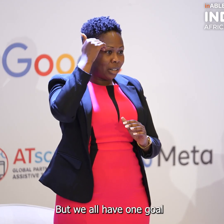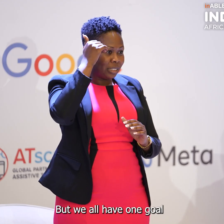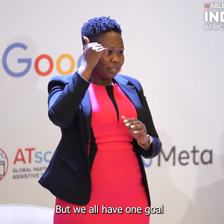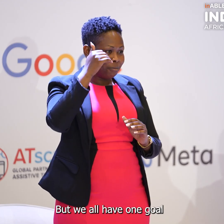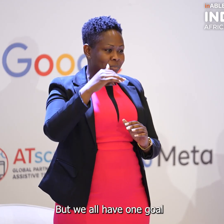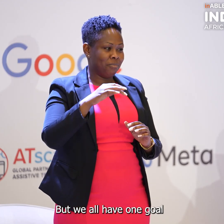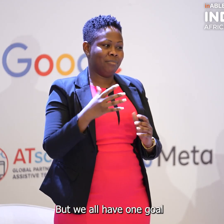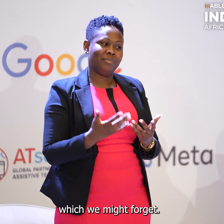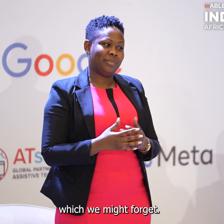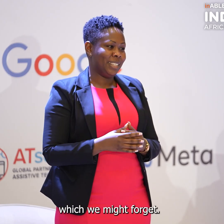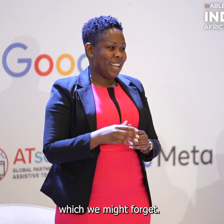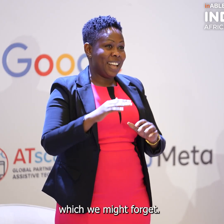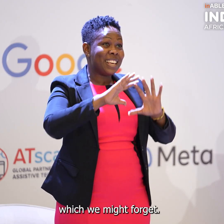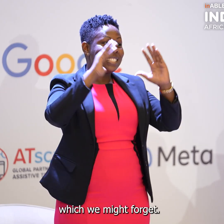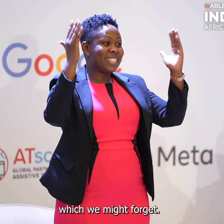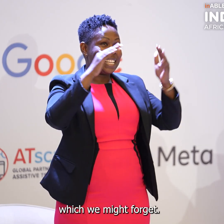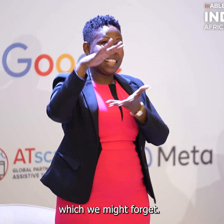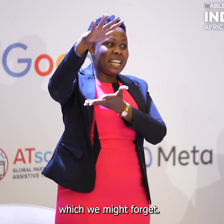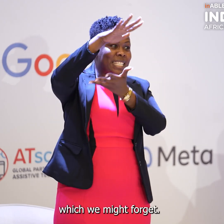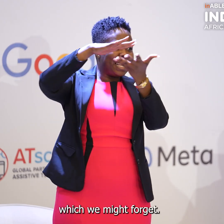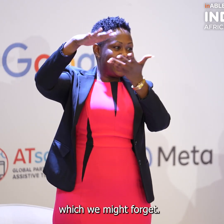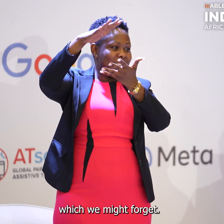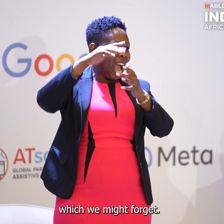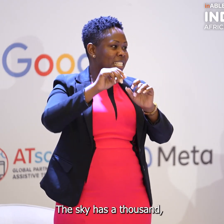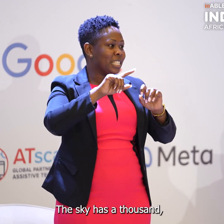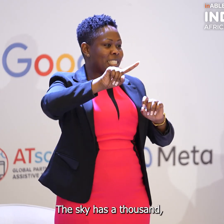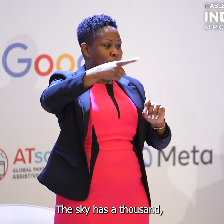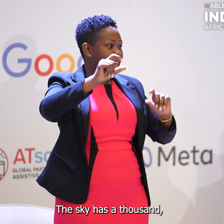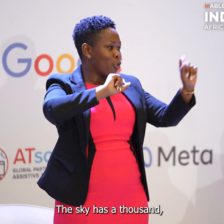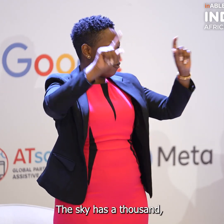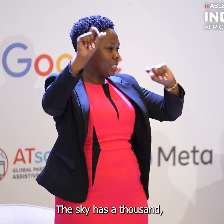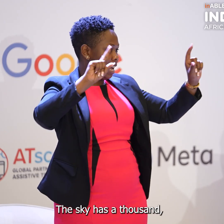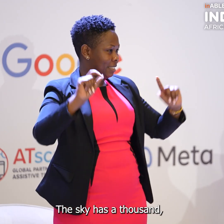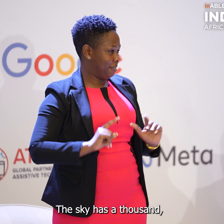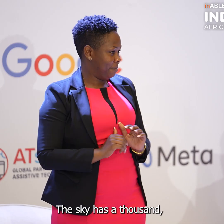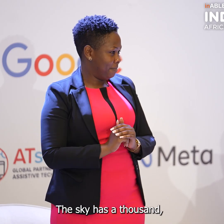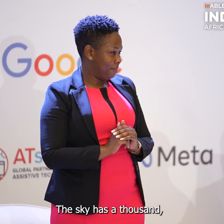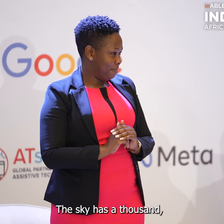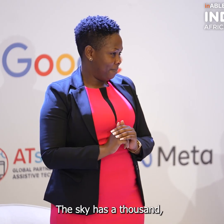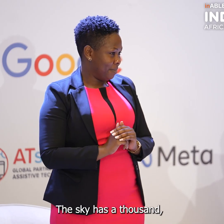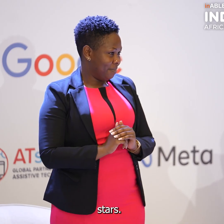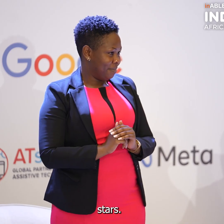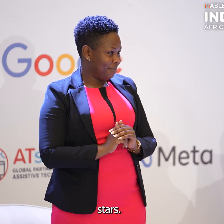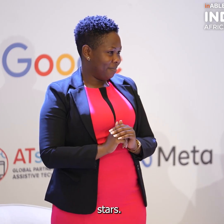have one goal, which we might forget. The sky has